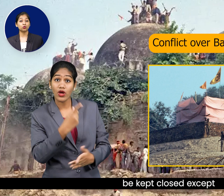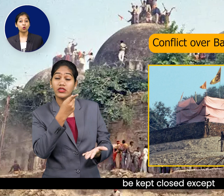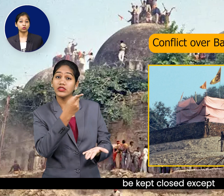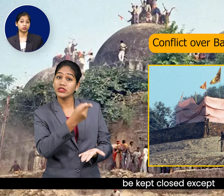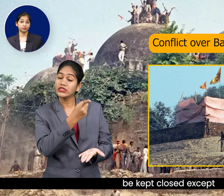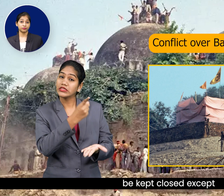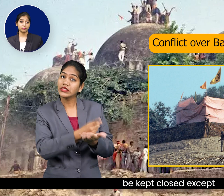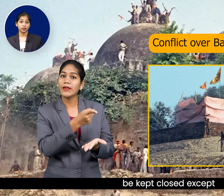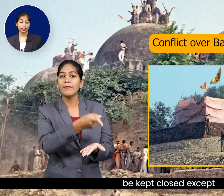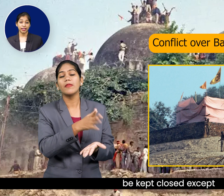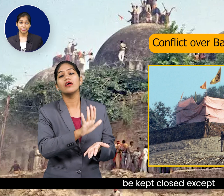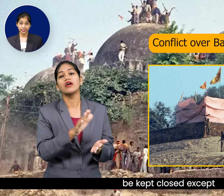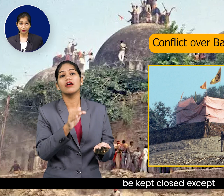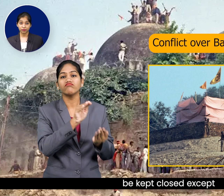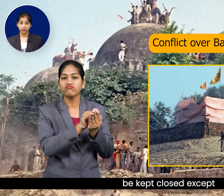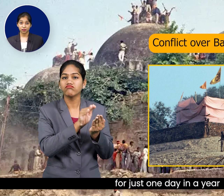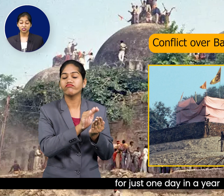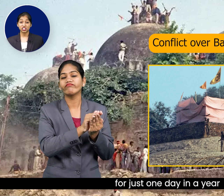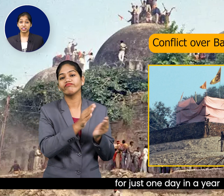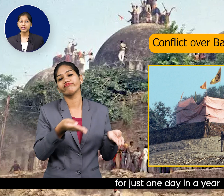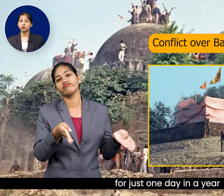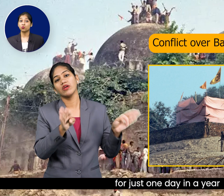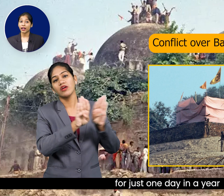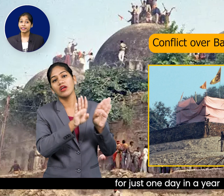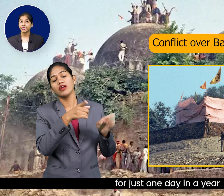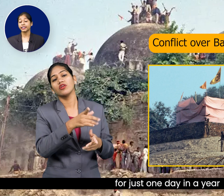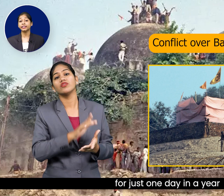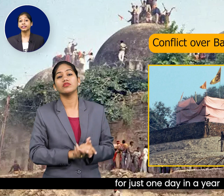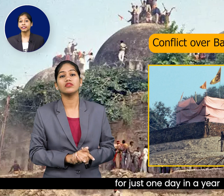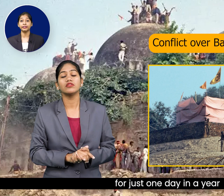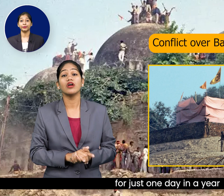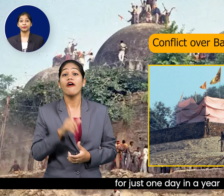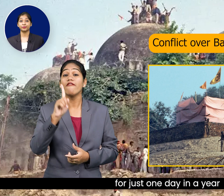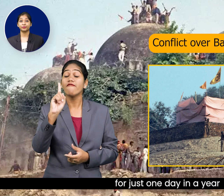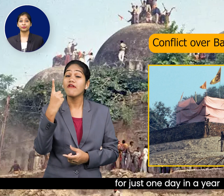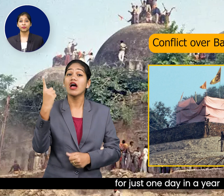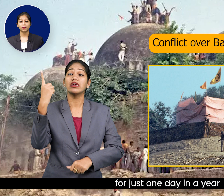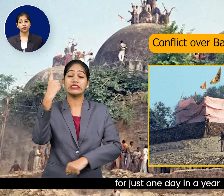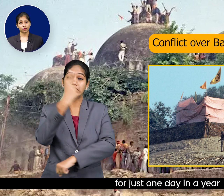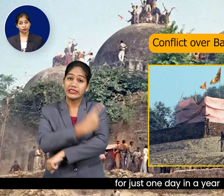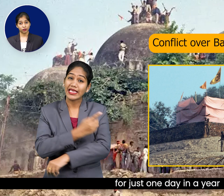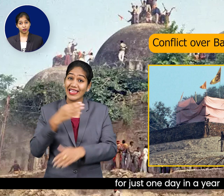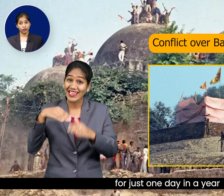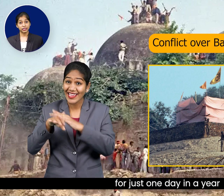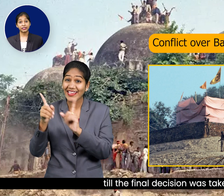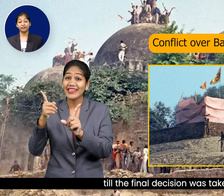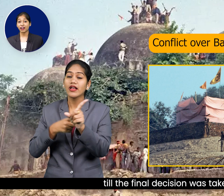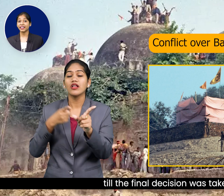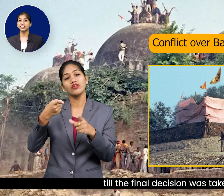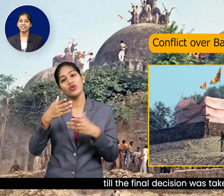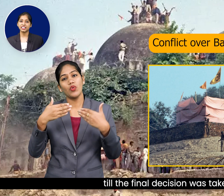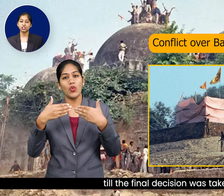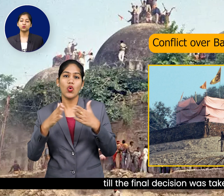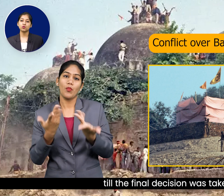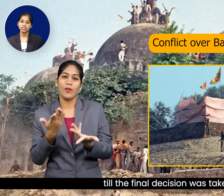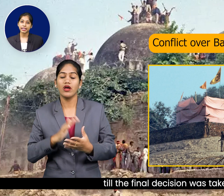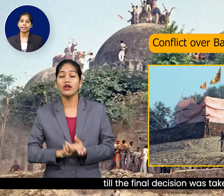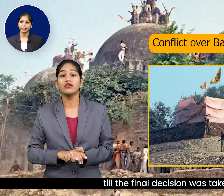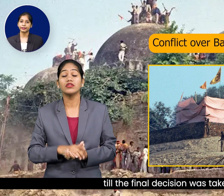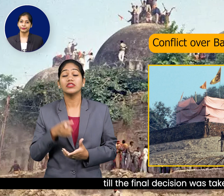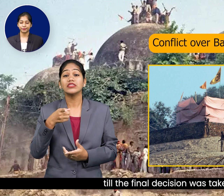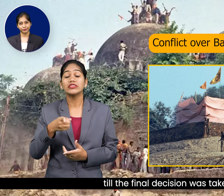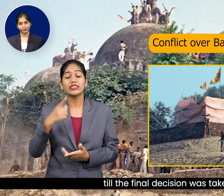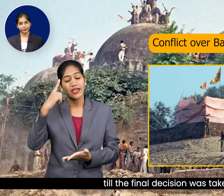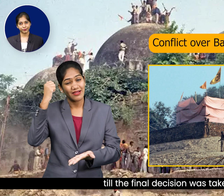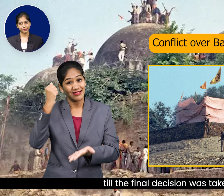kept closed except for just one day in a year till the final decision was